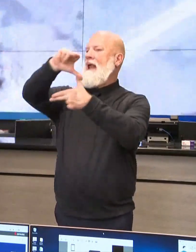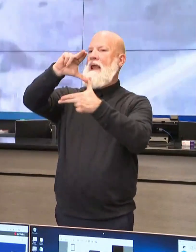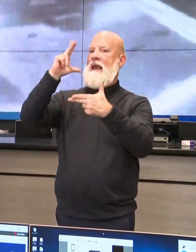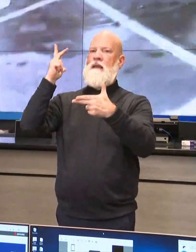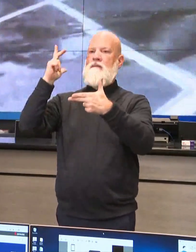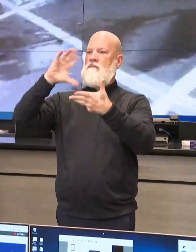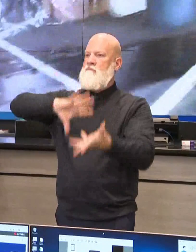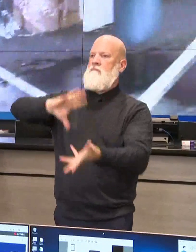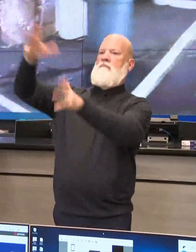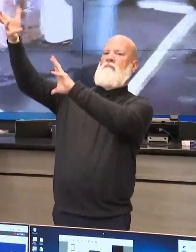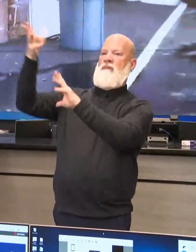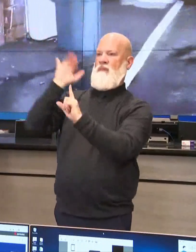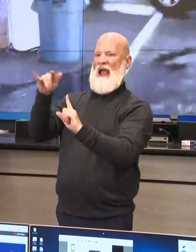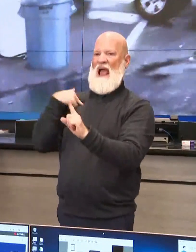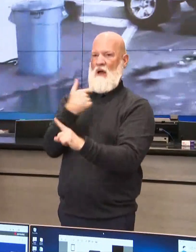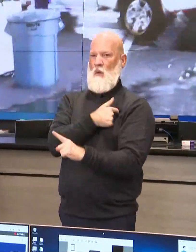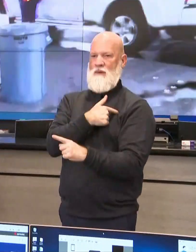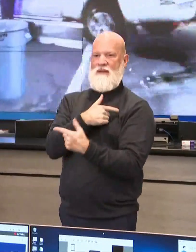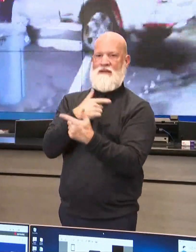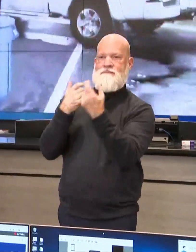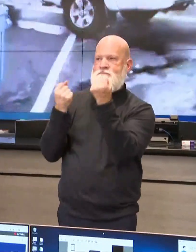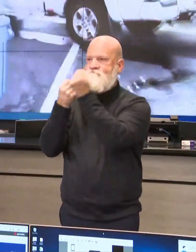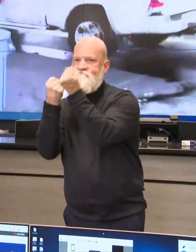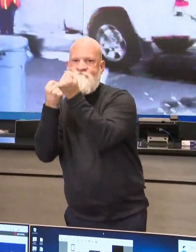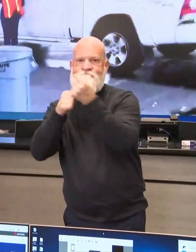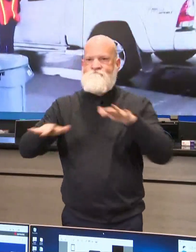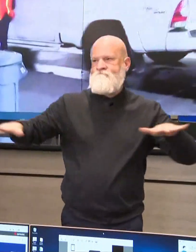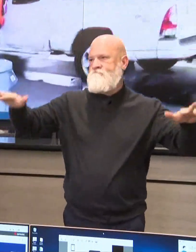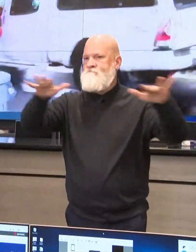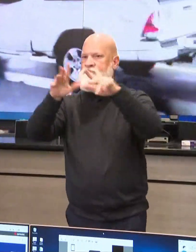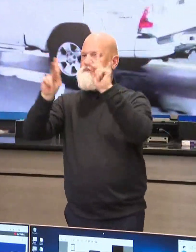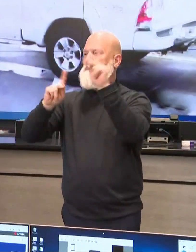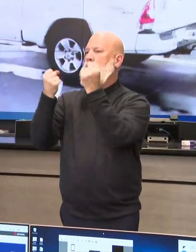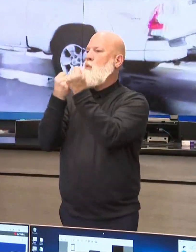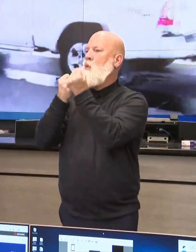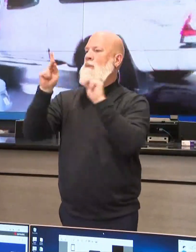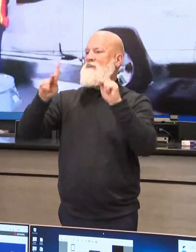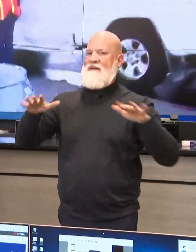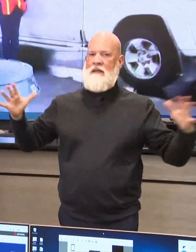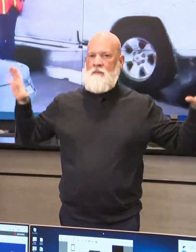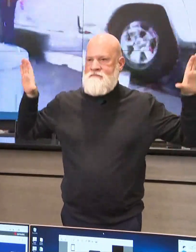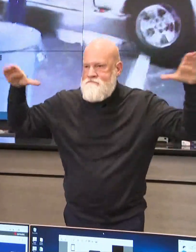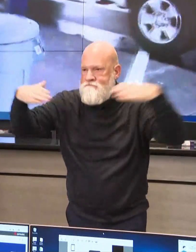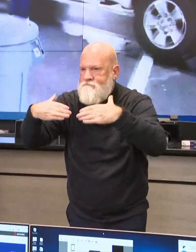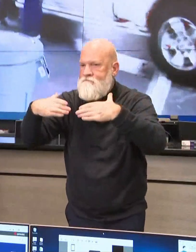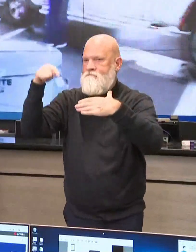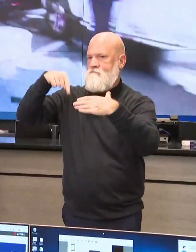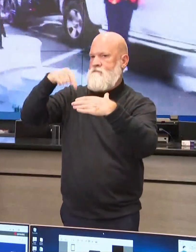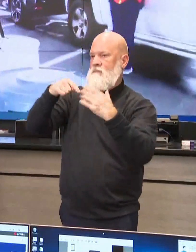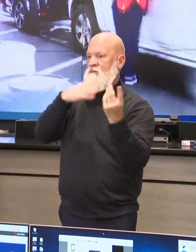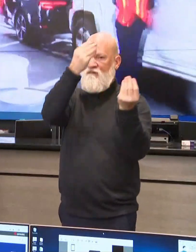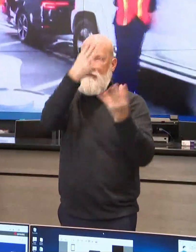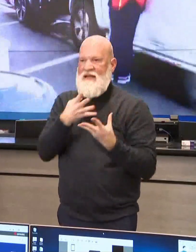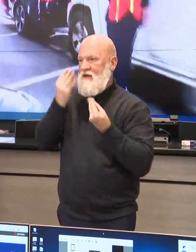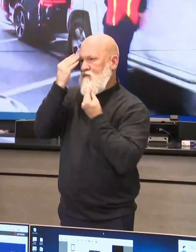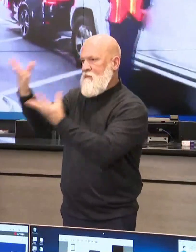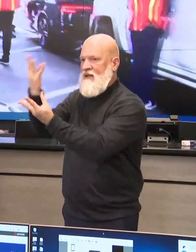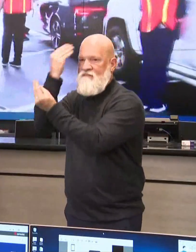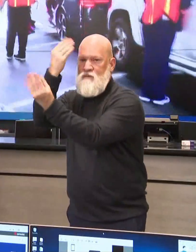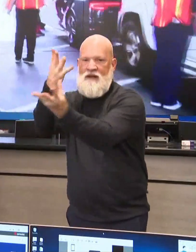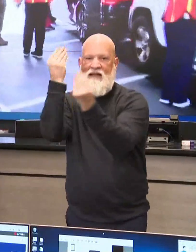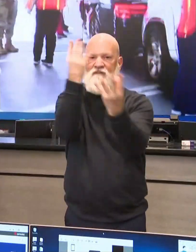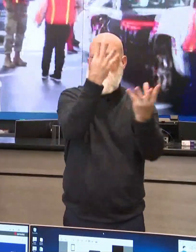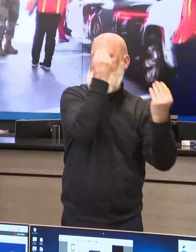in the room. We're monitoring this, as you can see behind us, you know, just every hour, if you will, if not more than that.